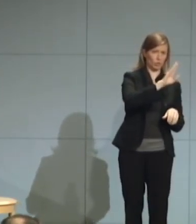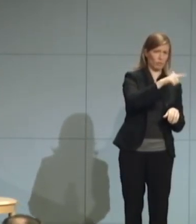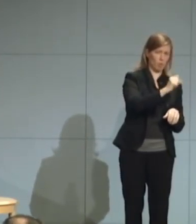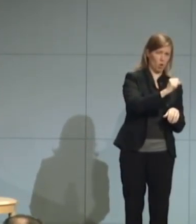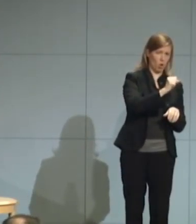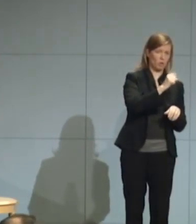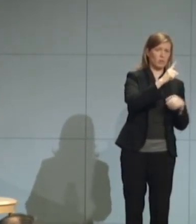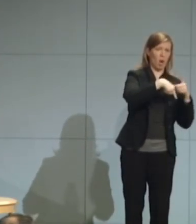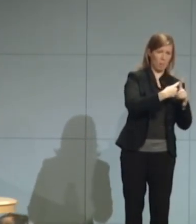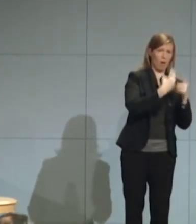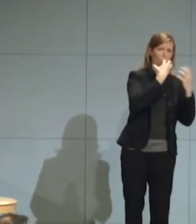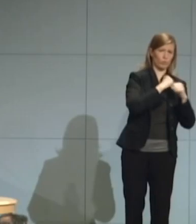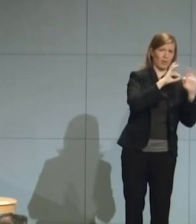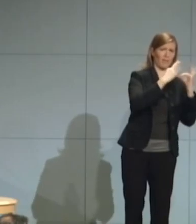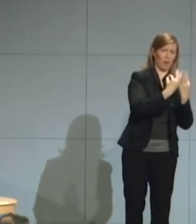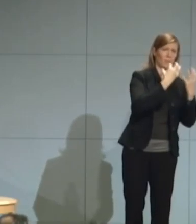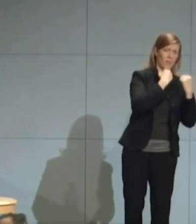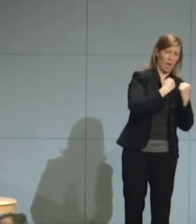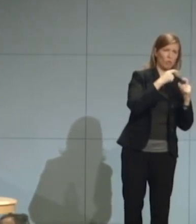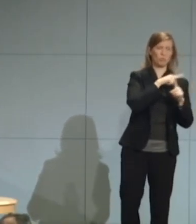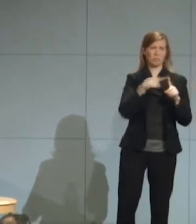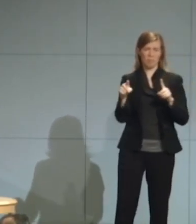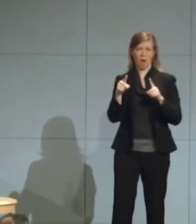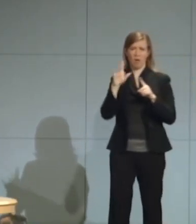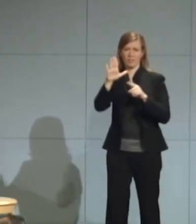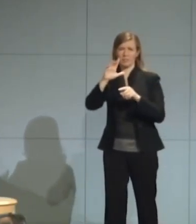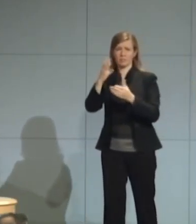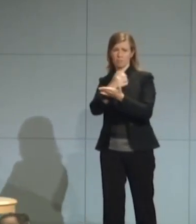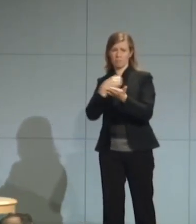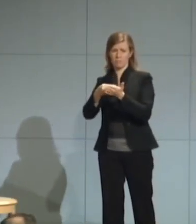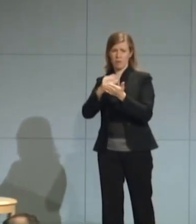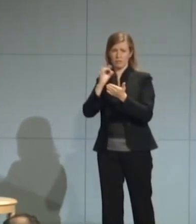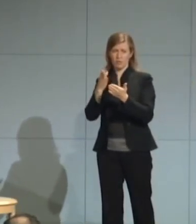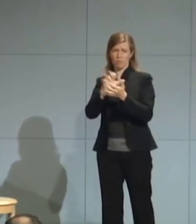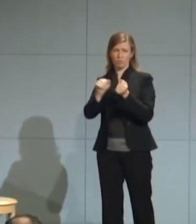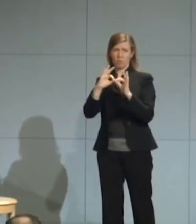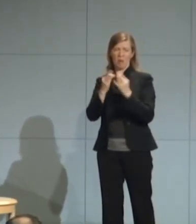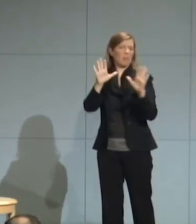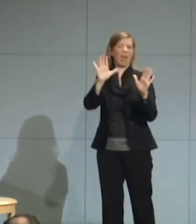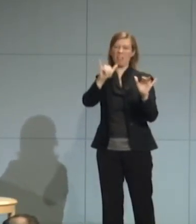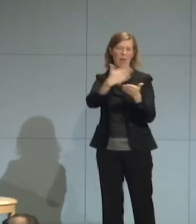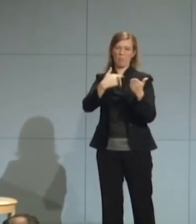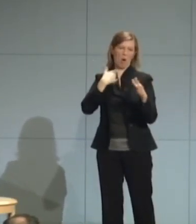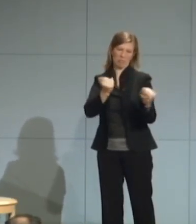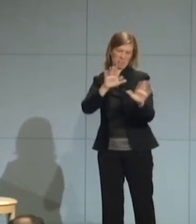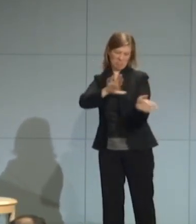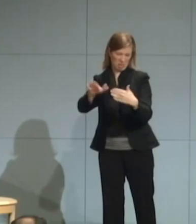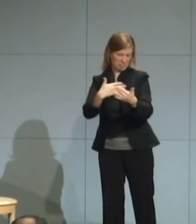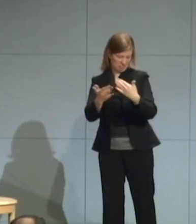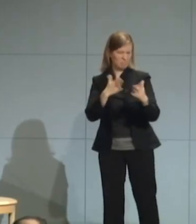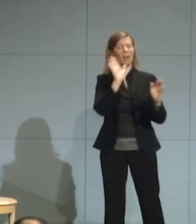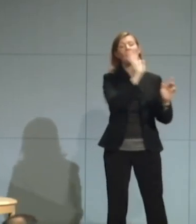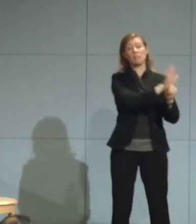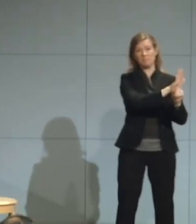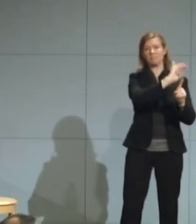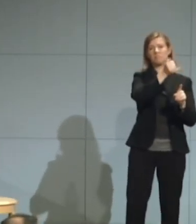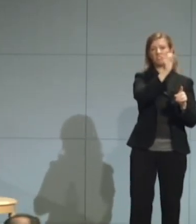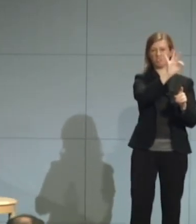than a 140-character tweet, you know. Speeches were a bit more eloquent, I suppose, 150 years ago than what we do